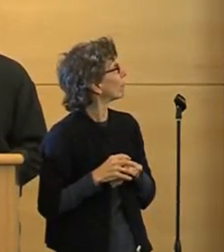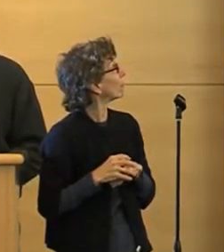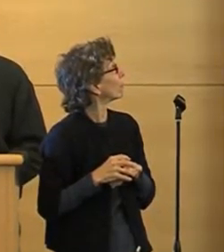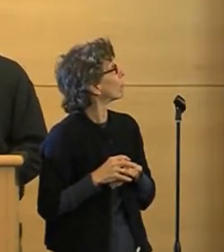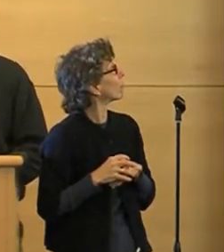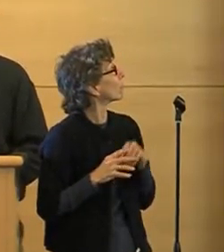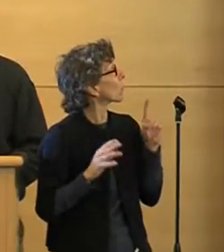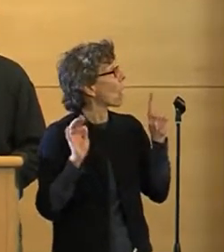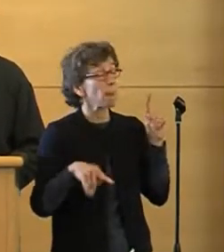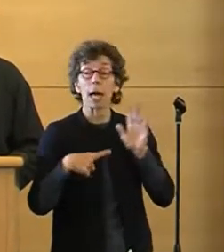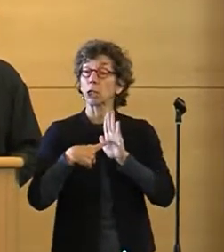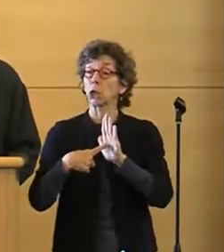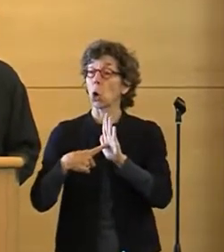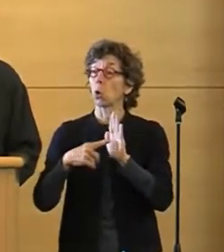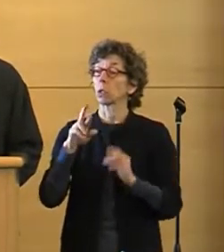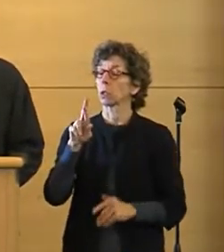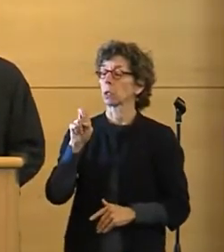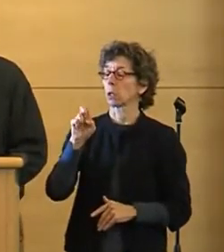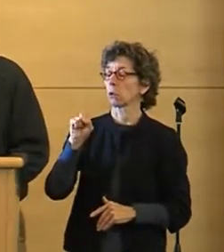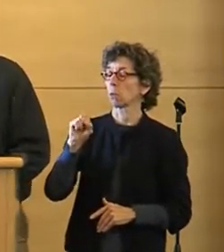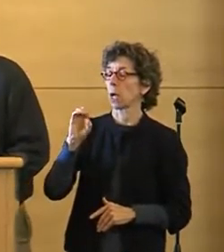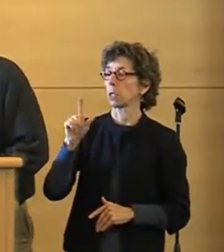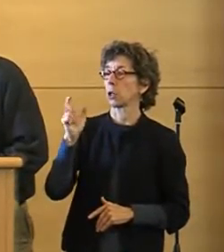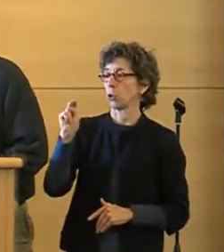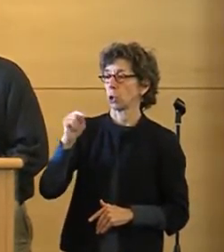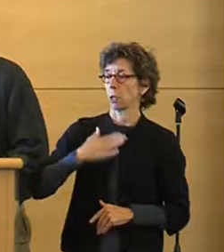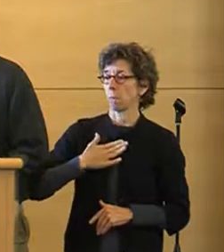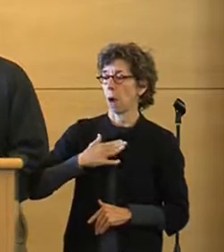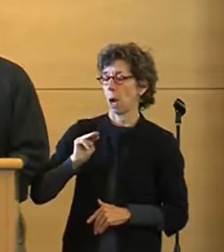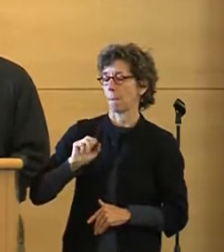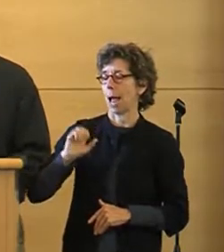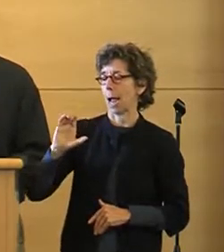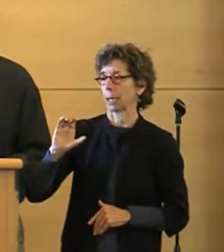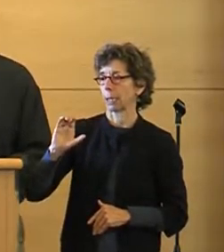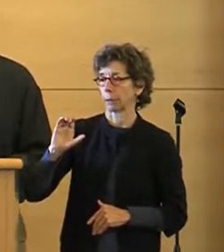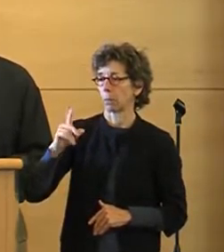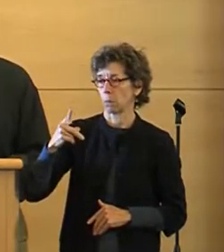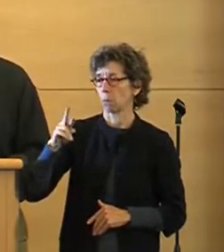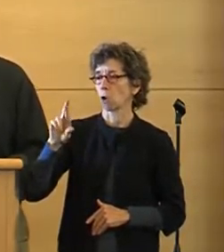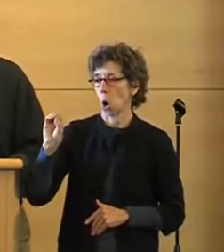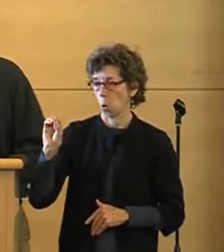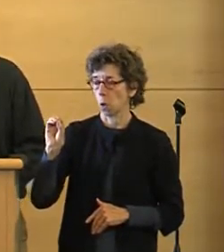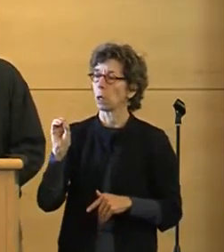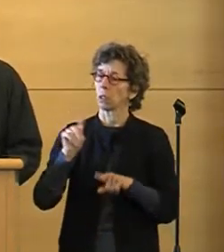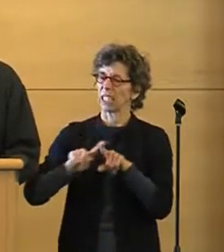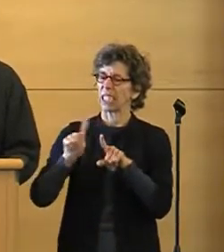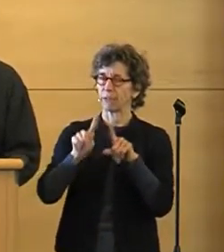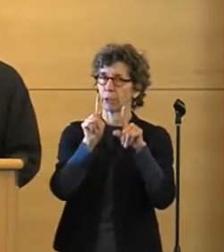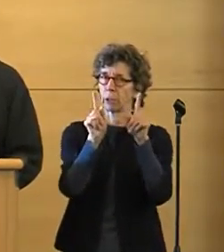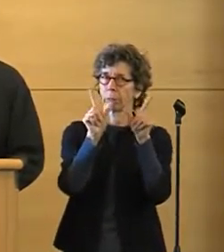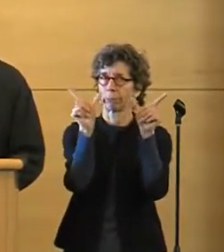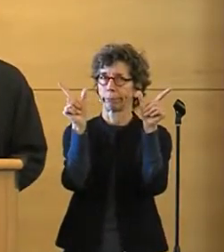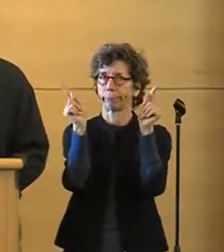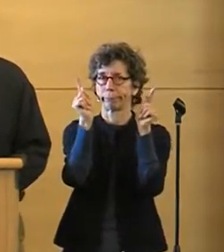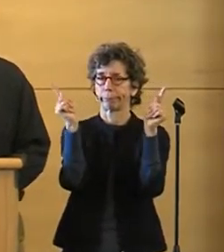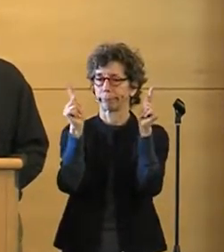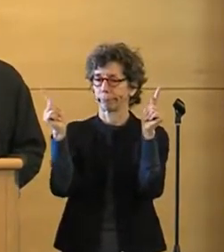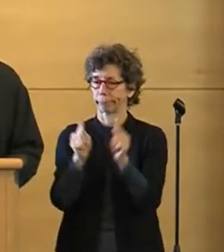So even those of us that access content visually using a monitor have a wide range of